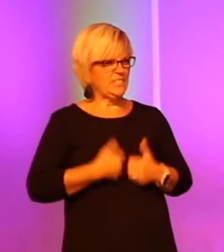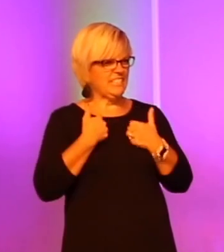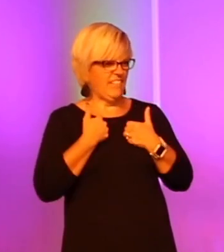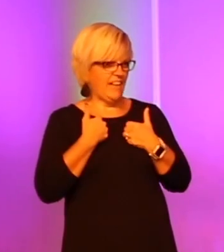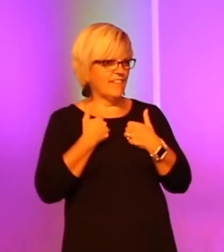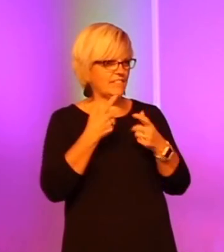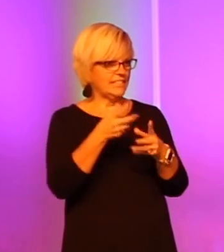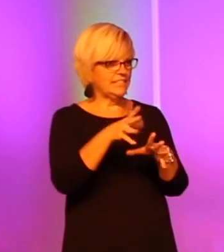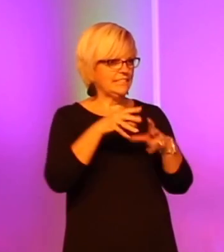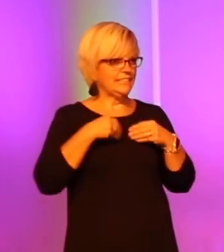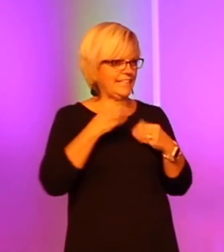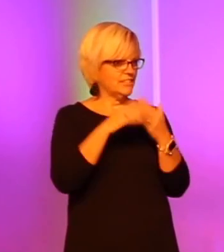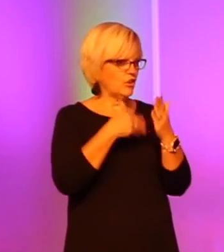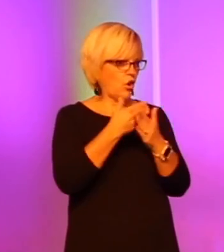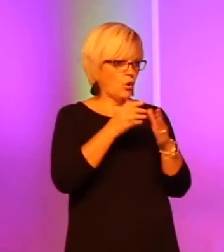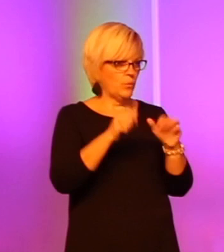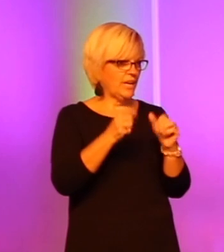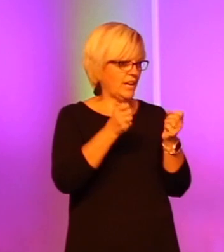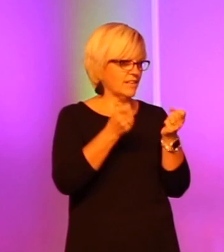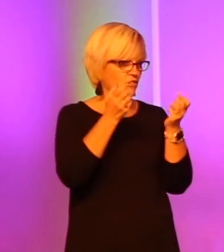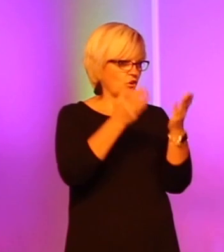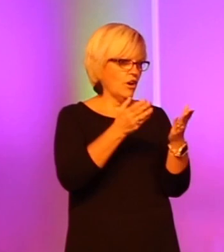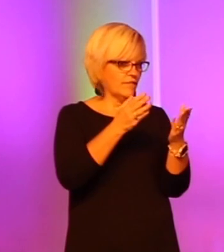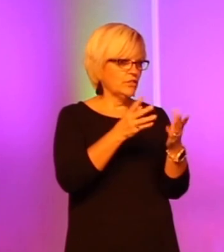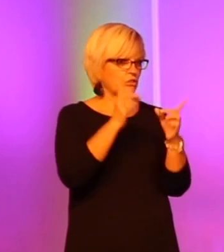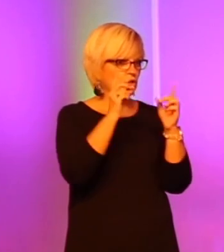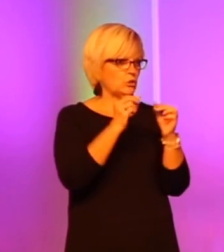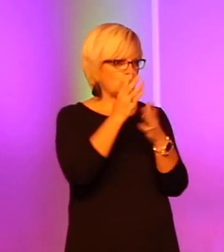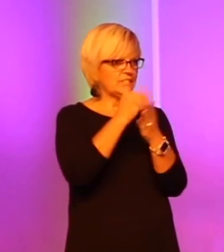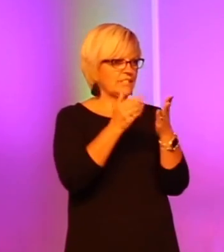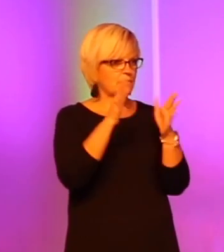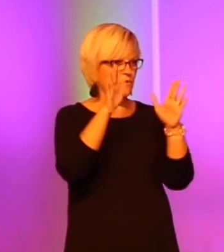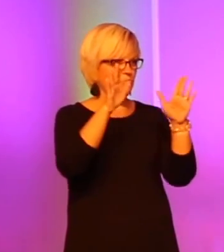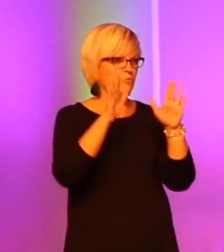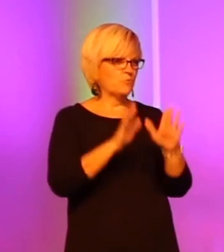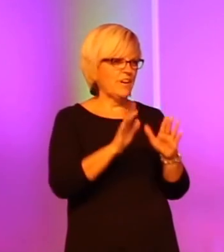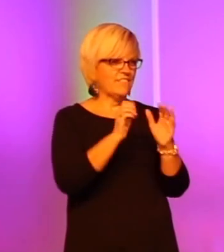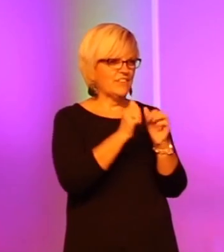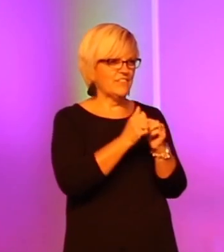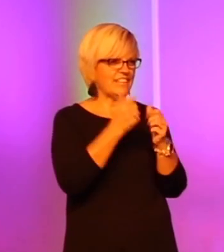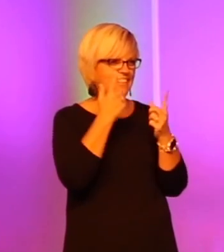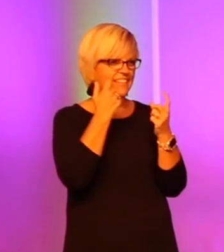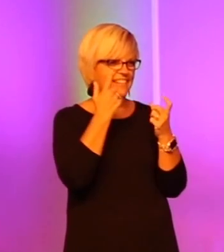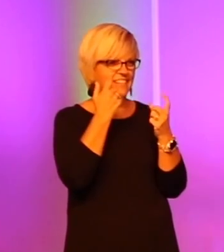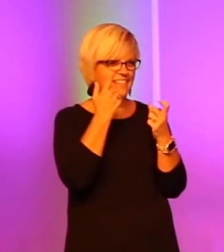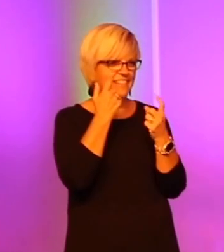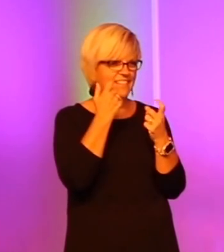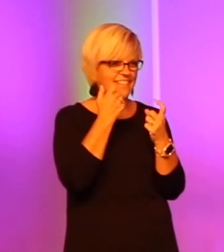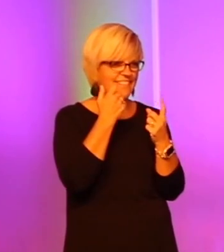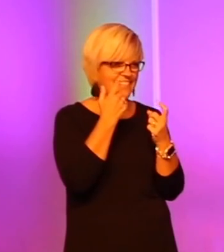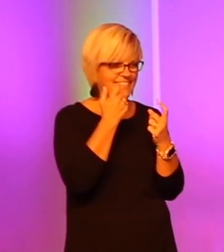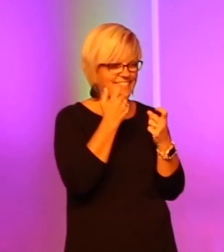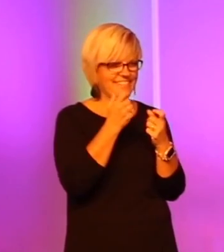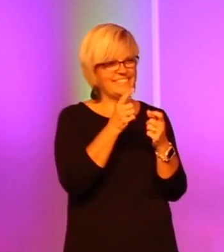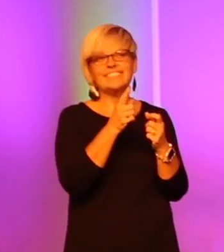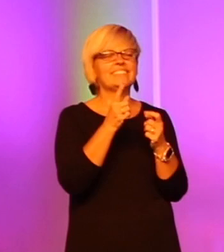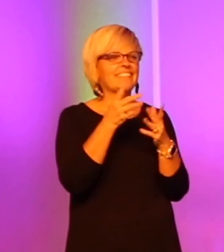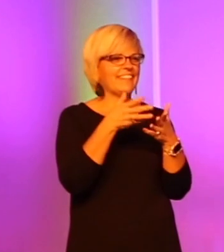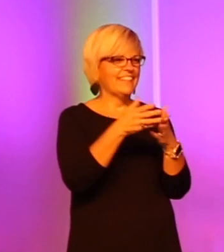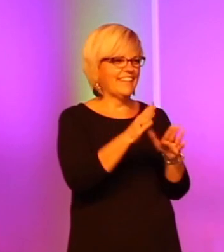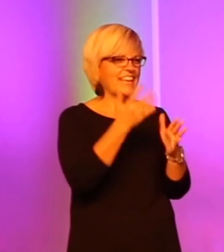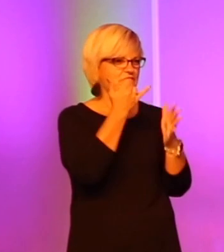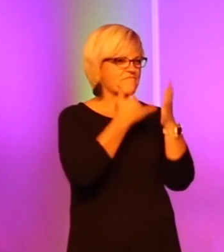can offer Him in our imperfection and says, hey, let's do something wonderful with that life. Let's make it count for something. Let's let your mistakes count